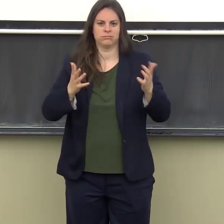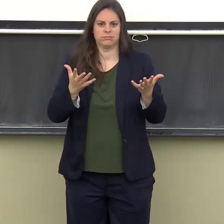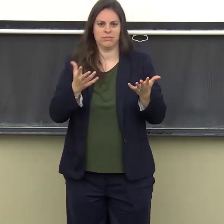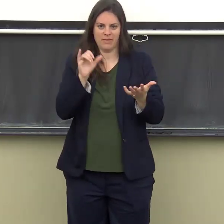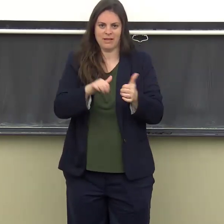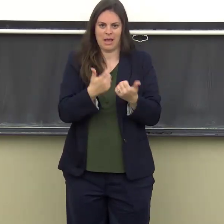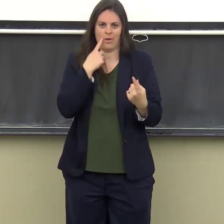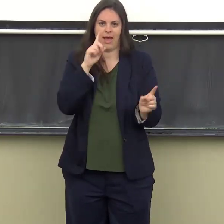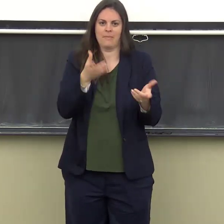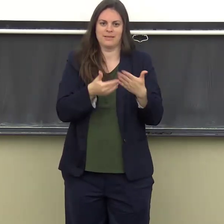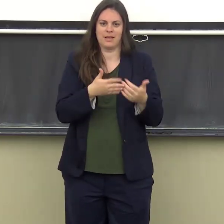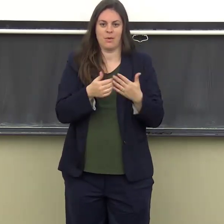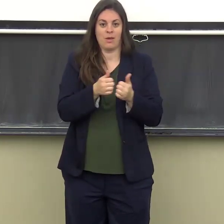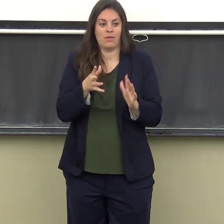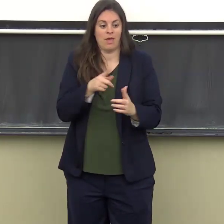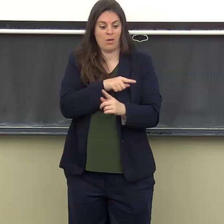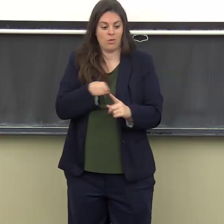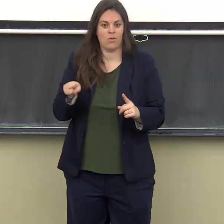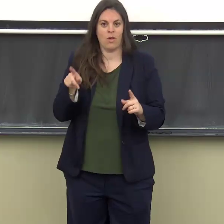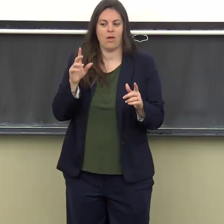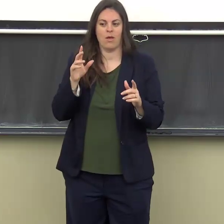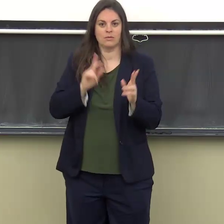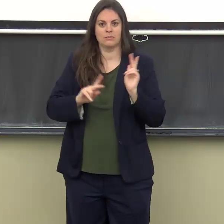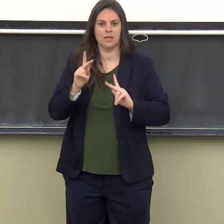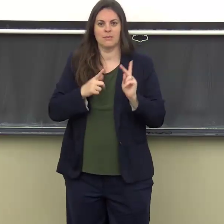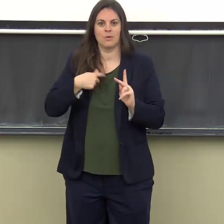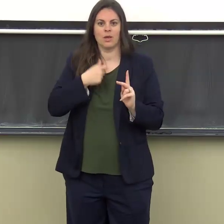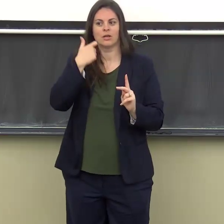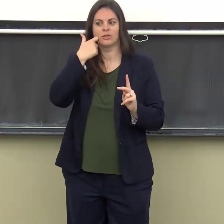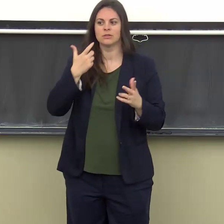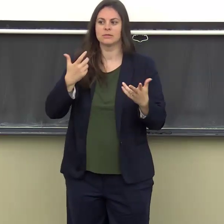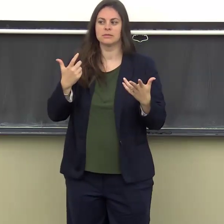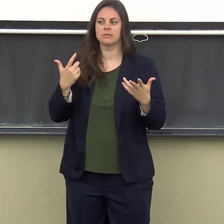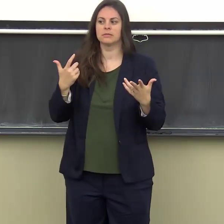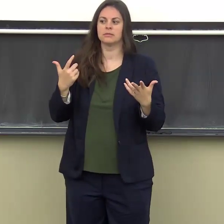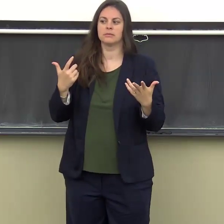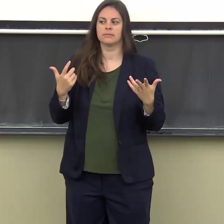just kind of seeding